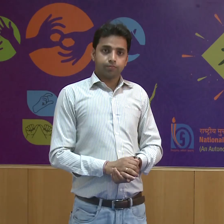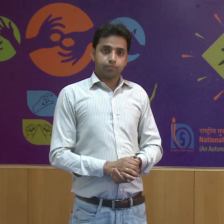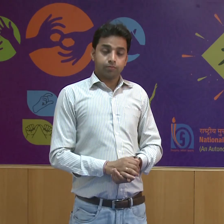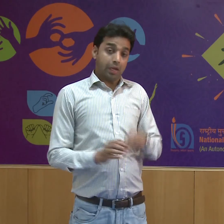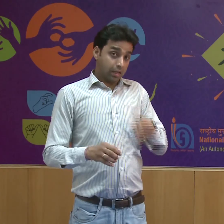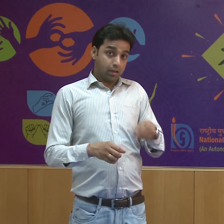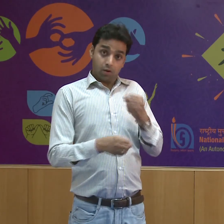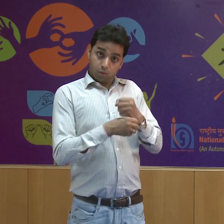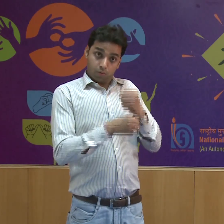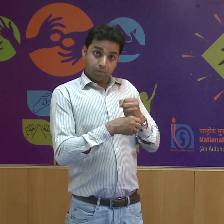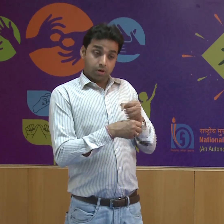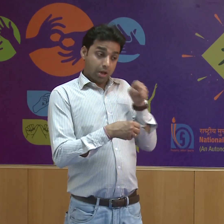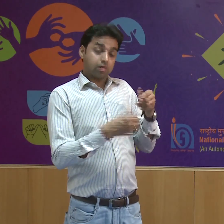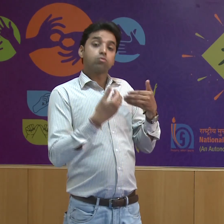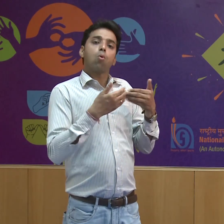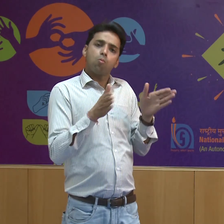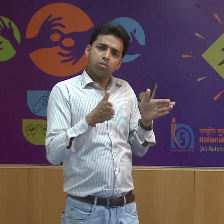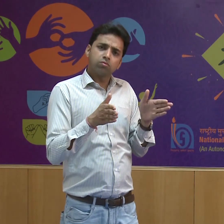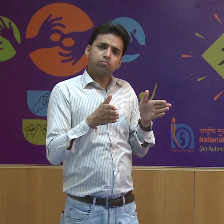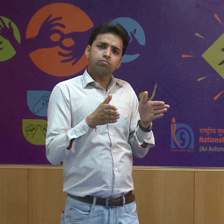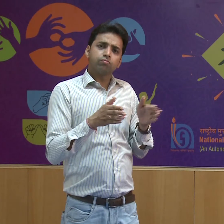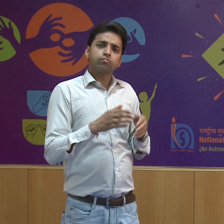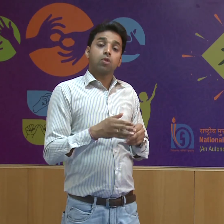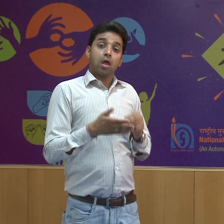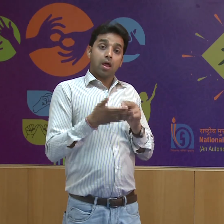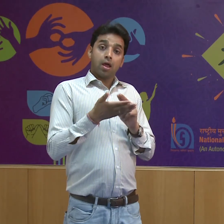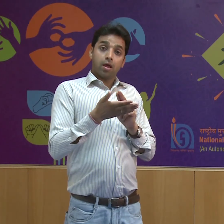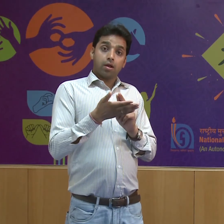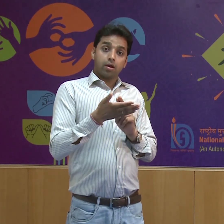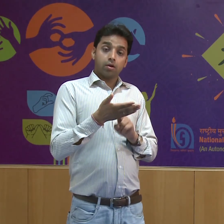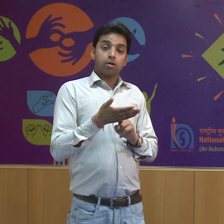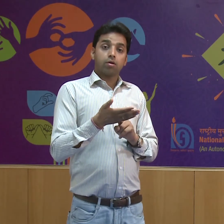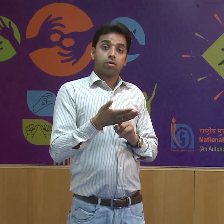The government has opened Navodaya Vidyalaya also.